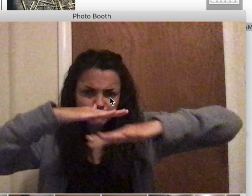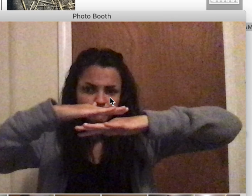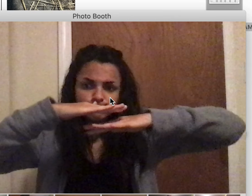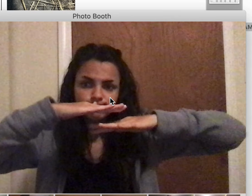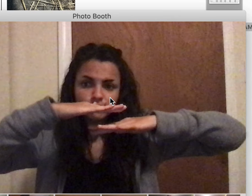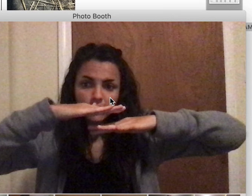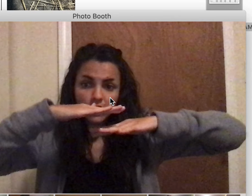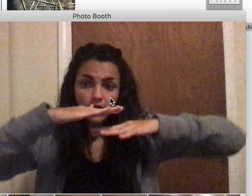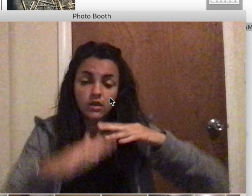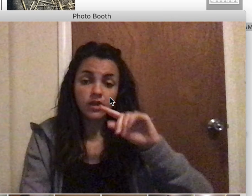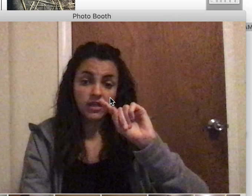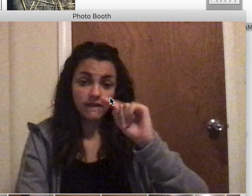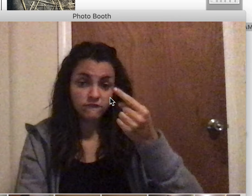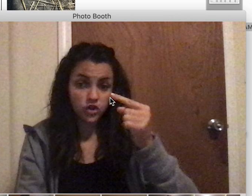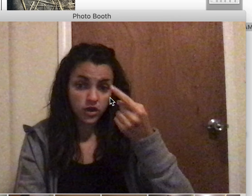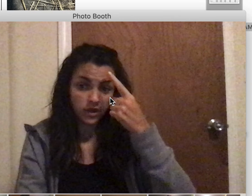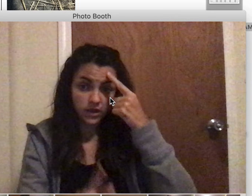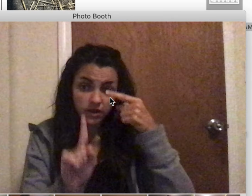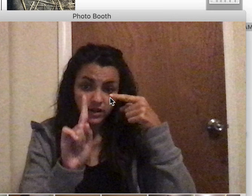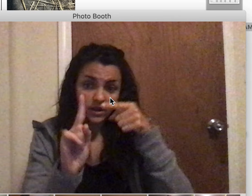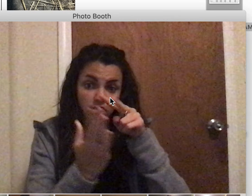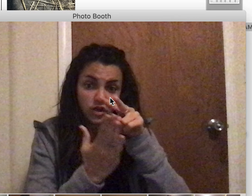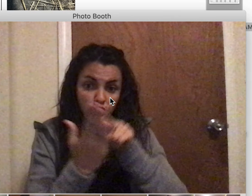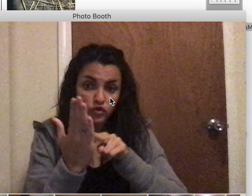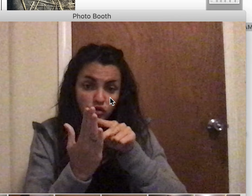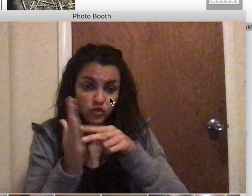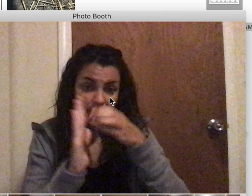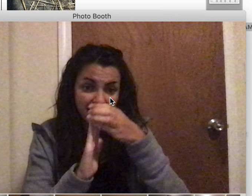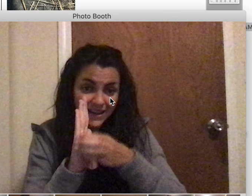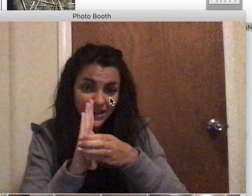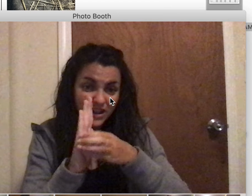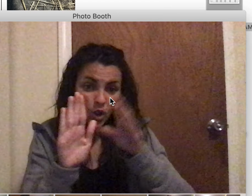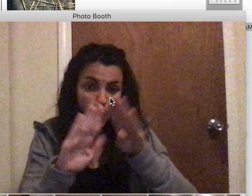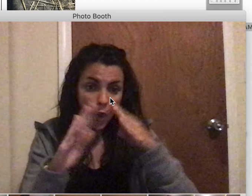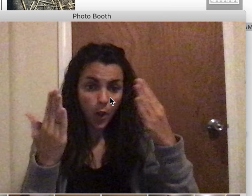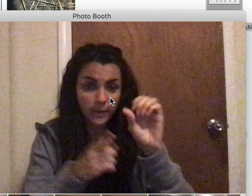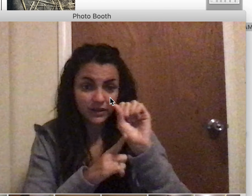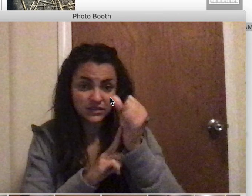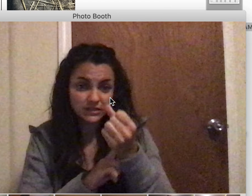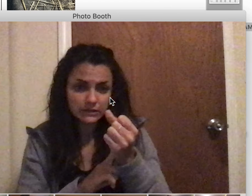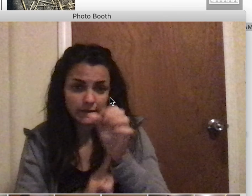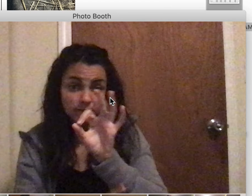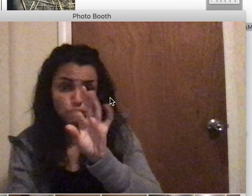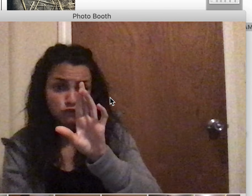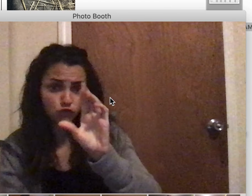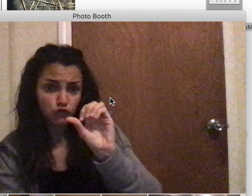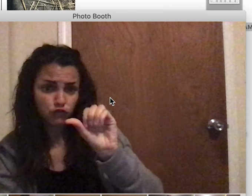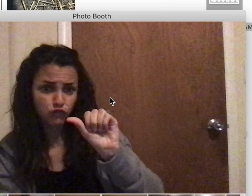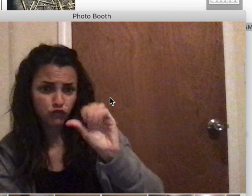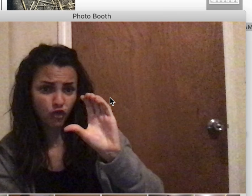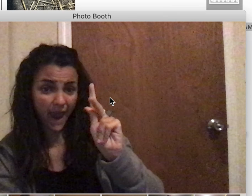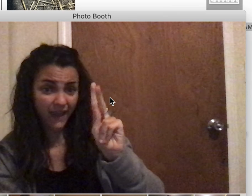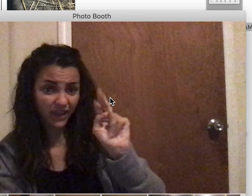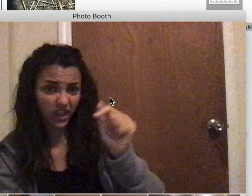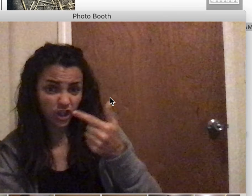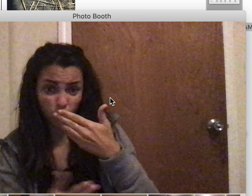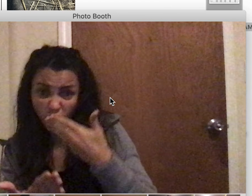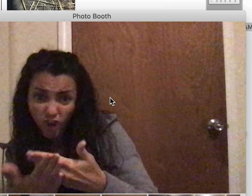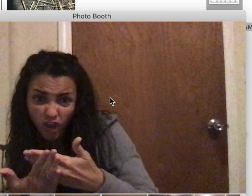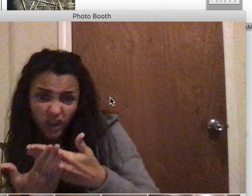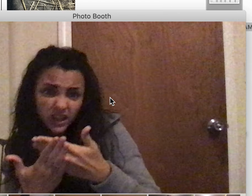to read the chapter opening case to frack or not to frack. So step 1 is